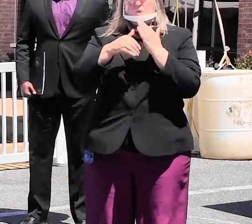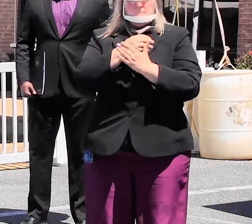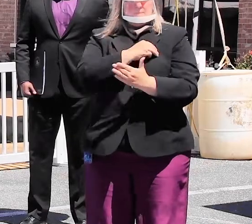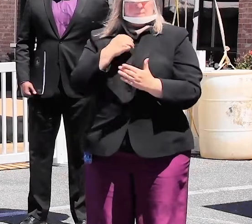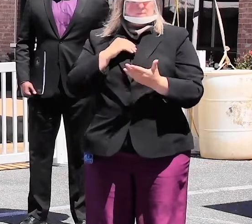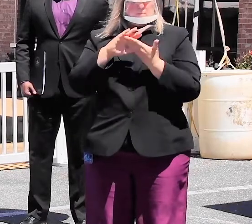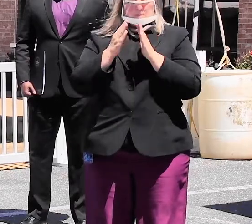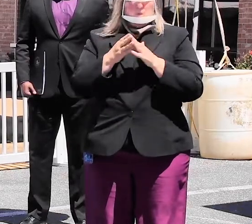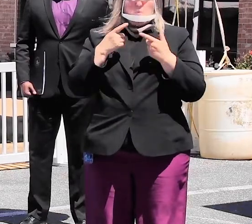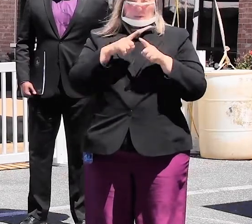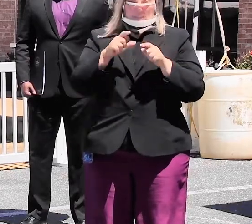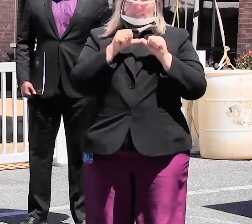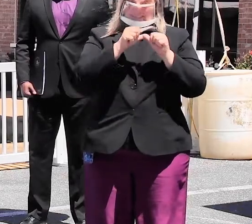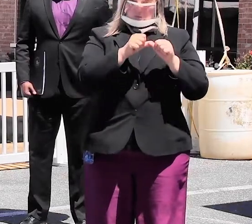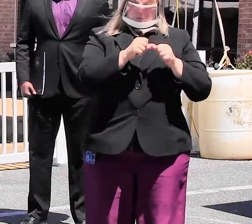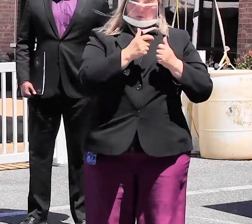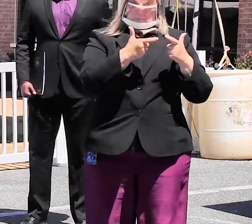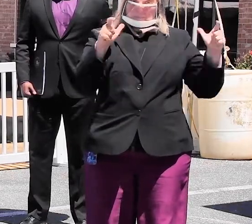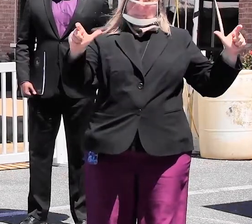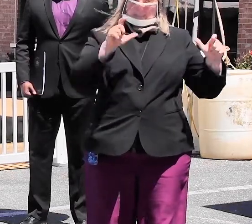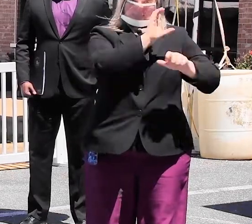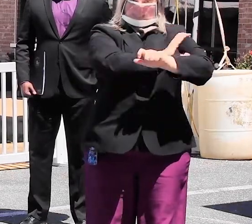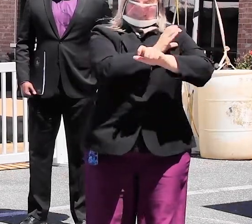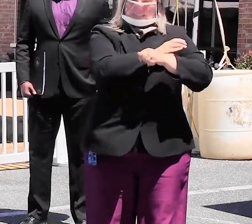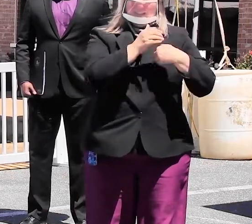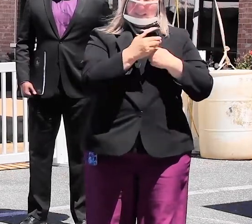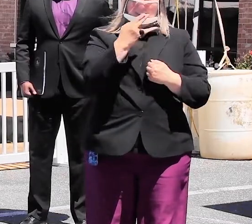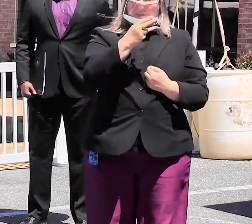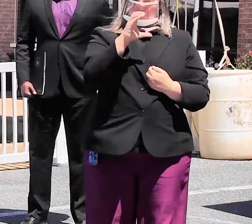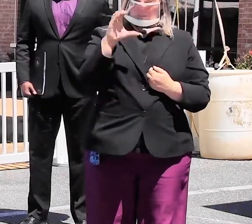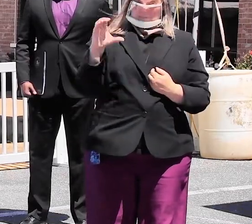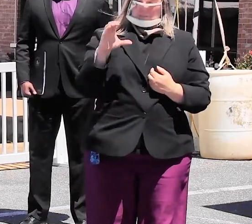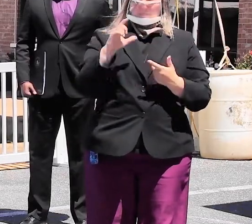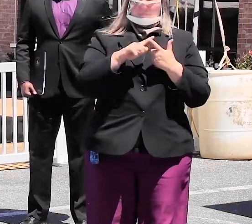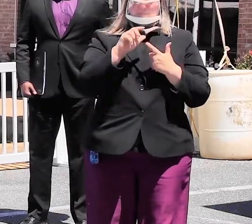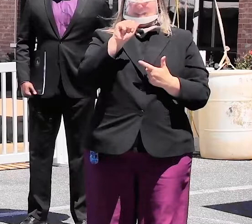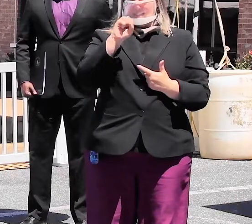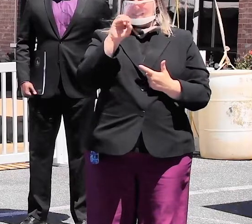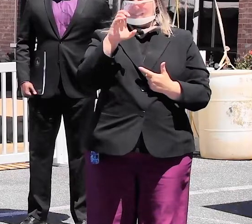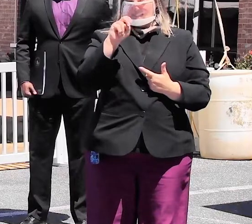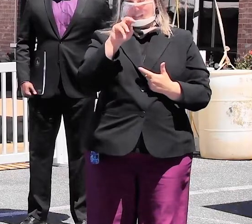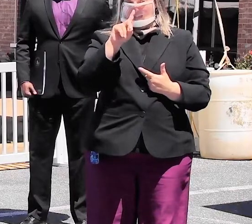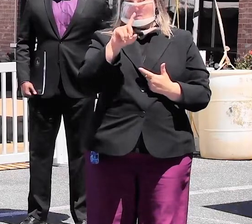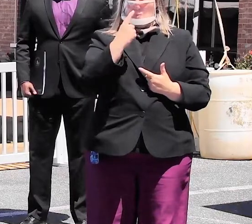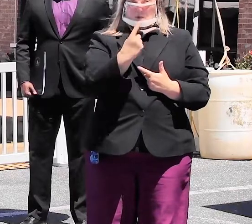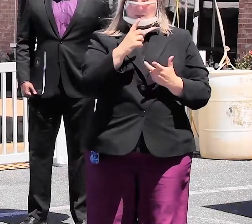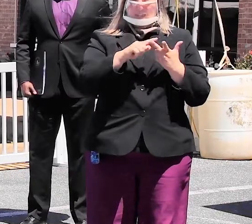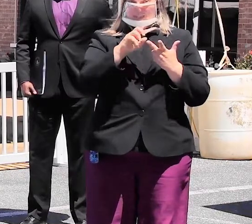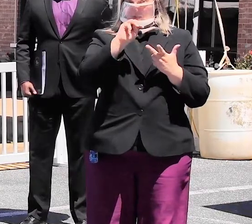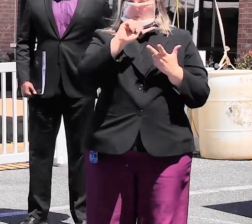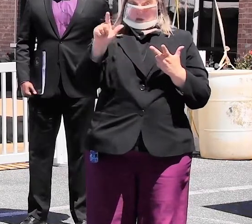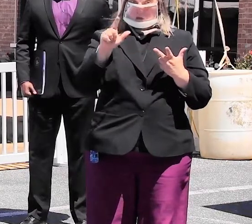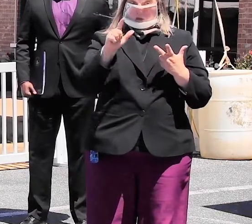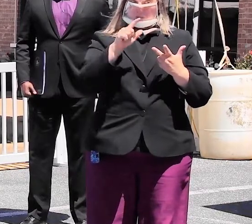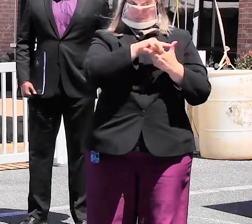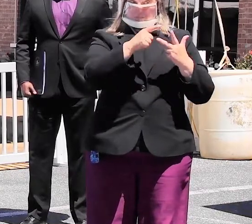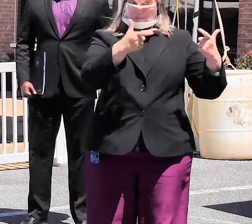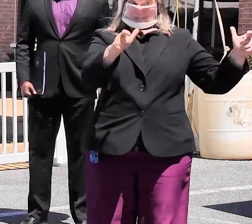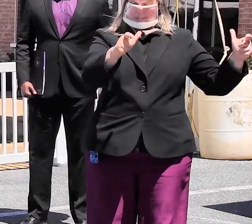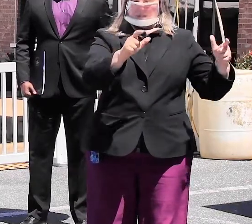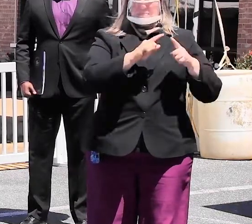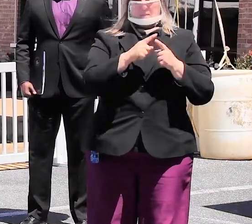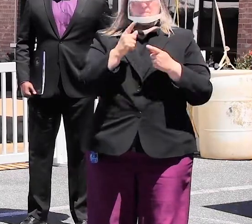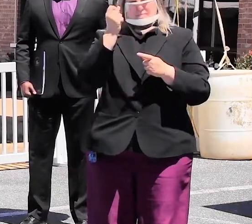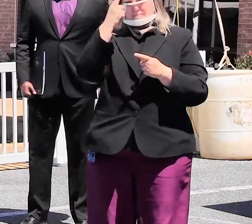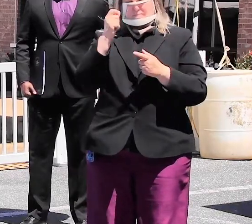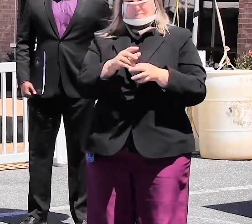continue our larger scale clinics at Howard Community College, Ascend One, and the Mall, we understand it is vital to be